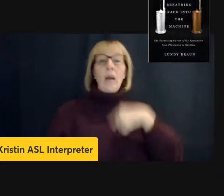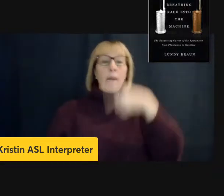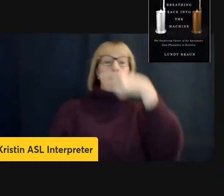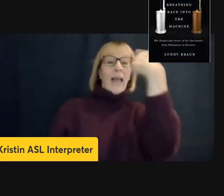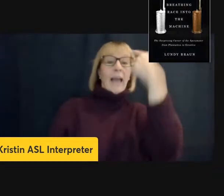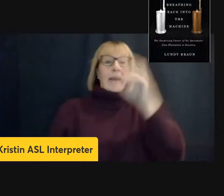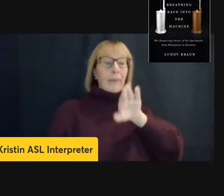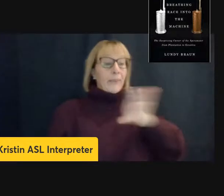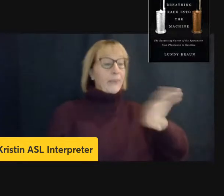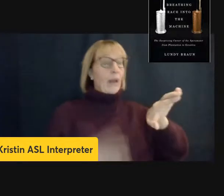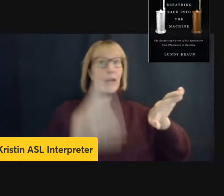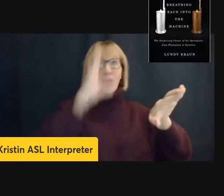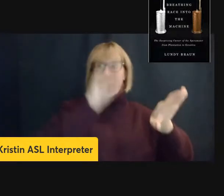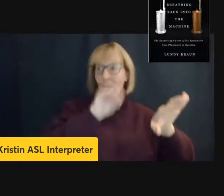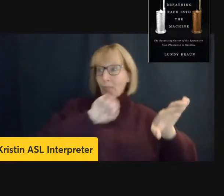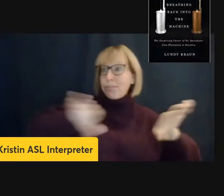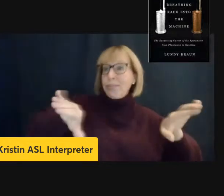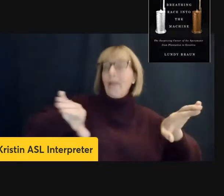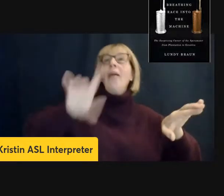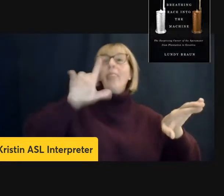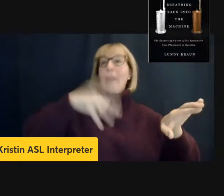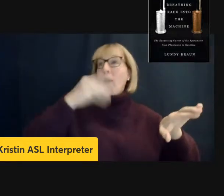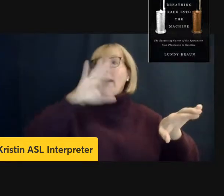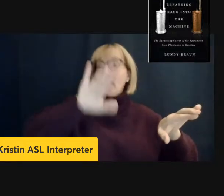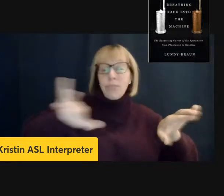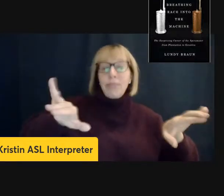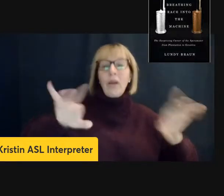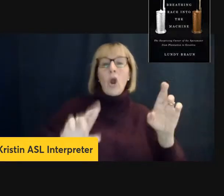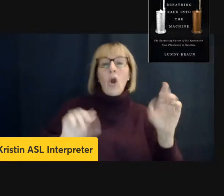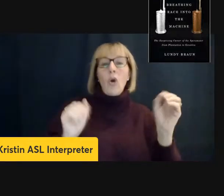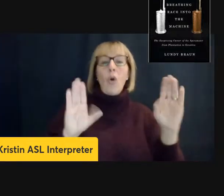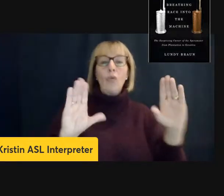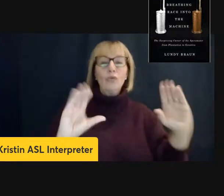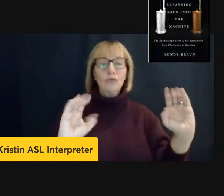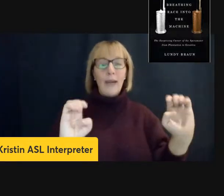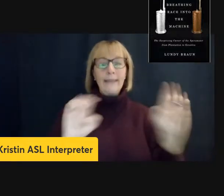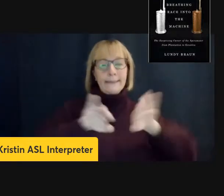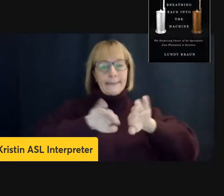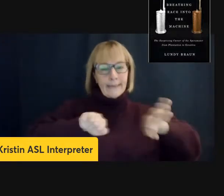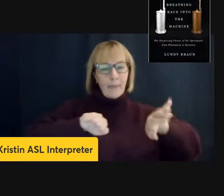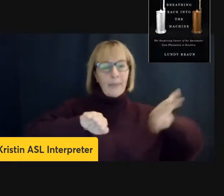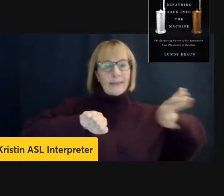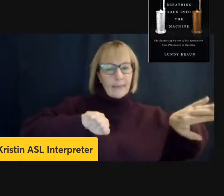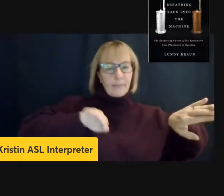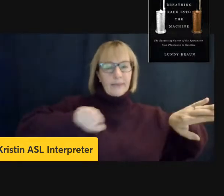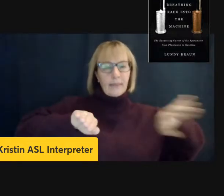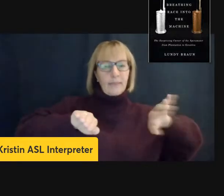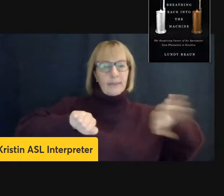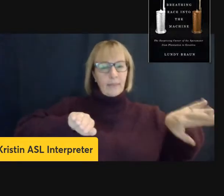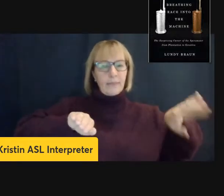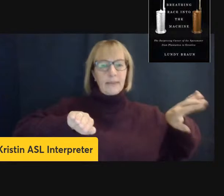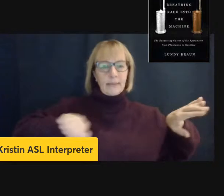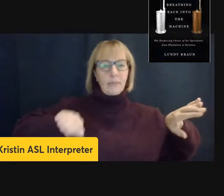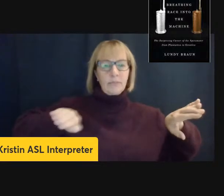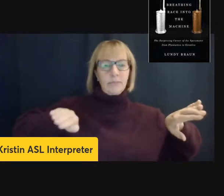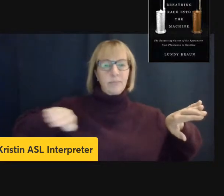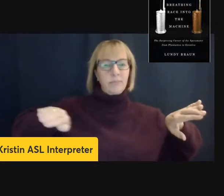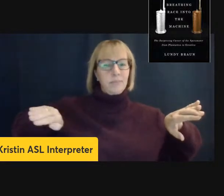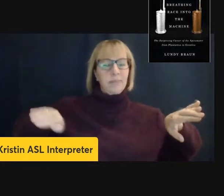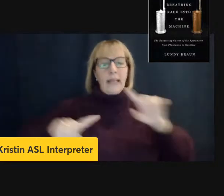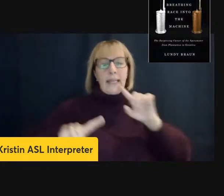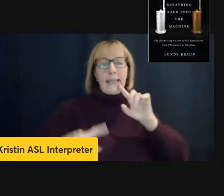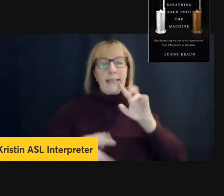do so in this, what is now has become a fairly famous table showing